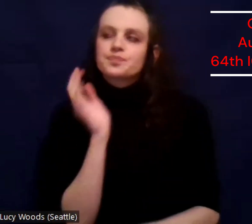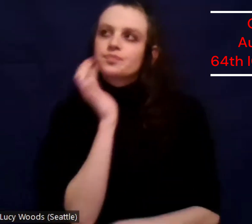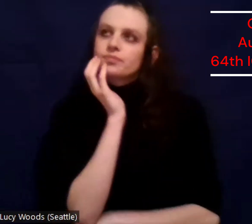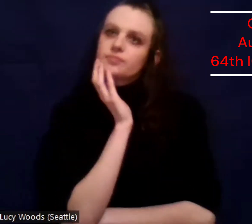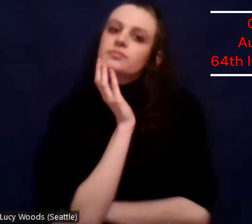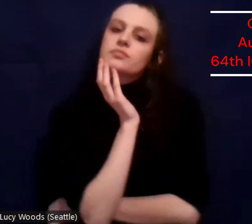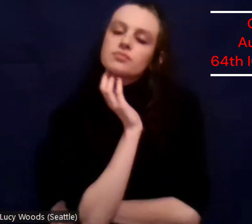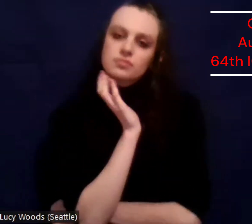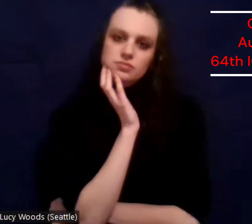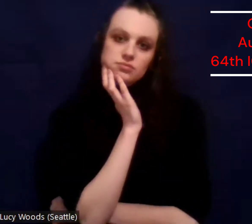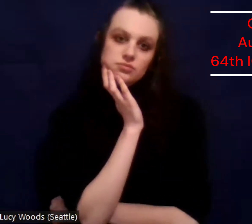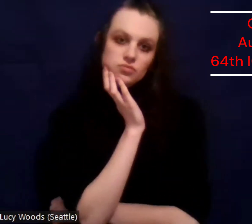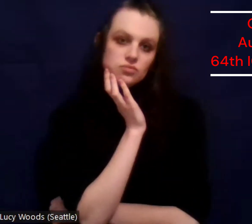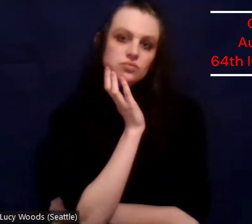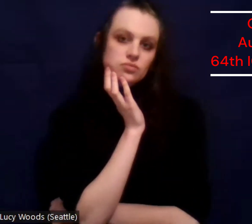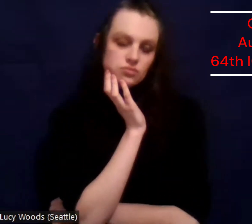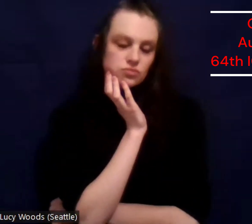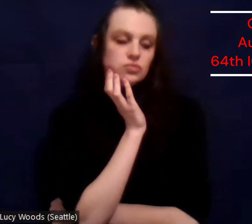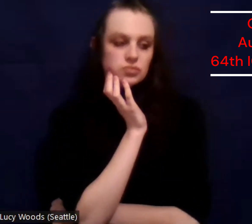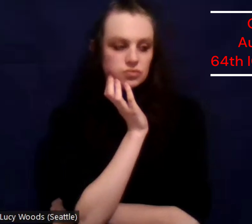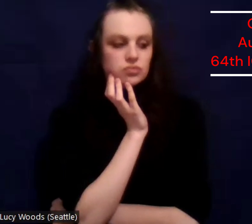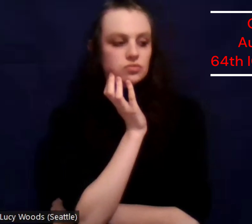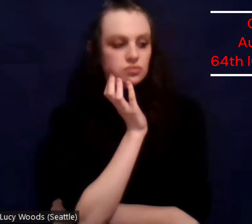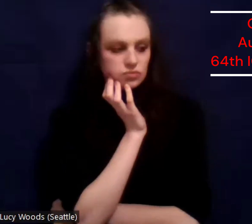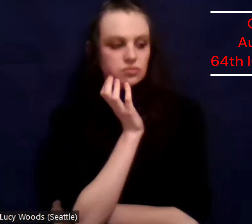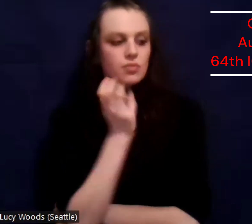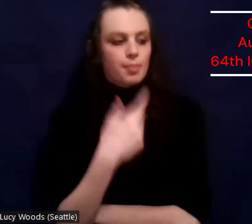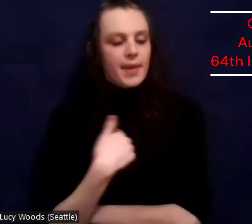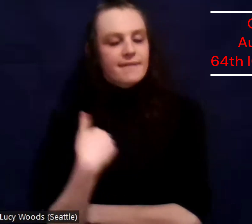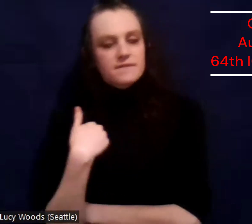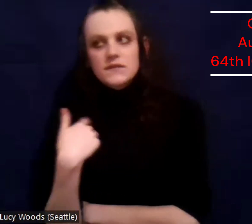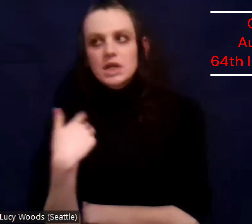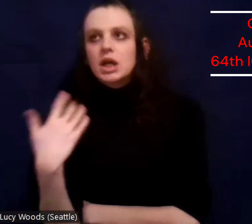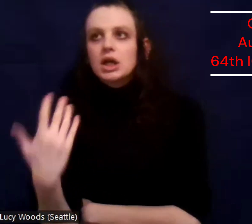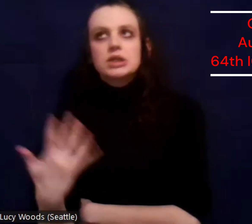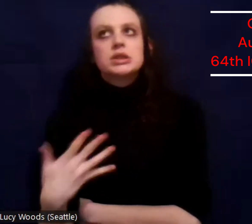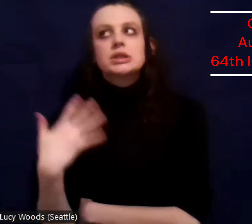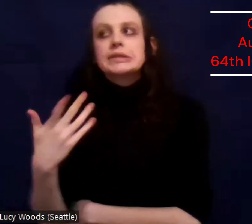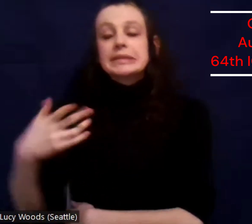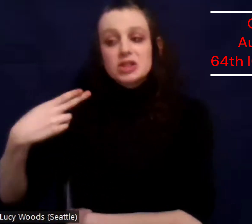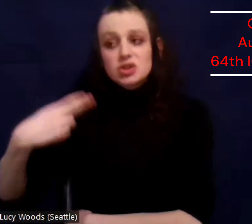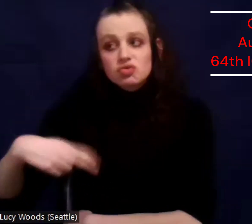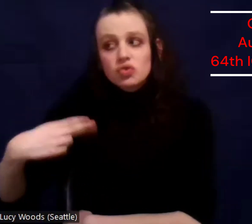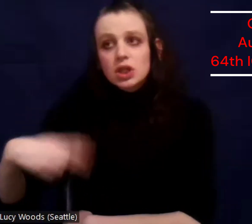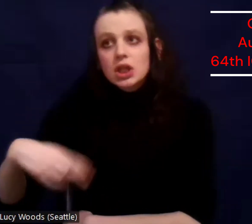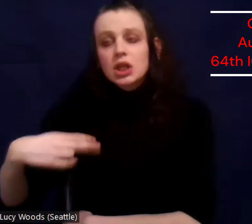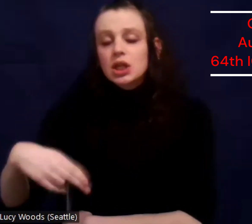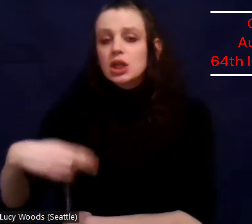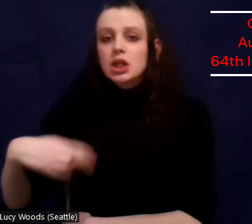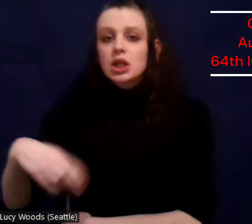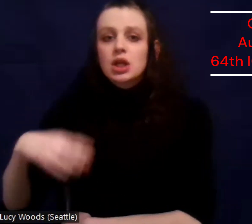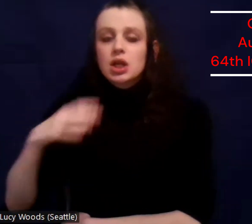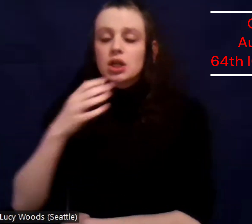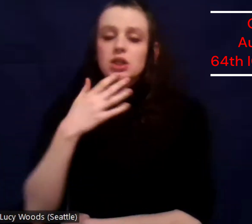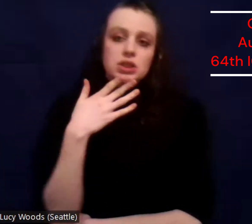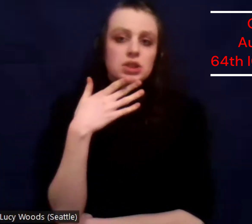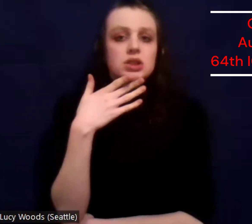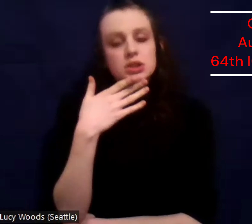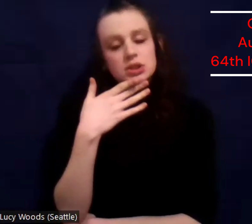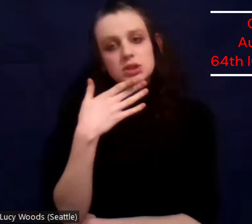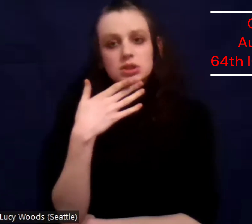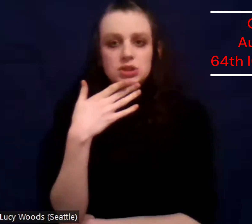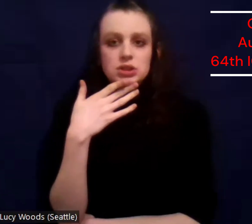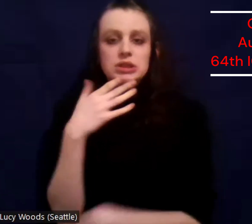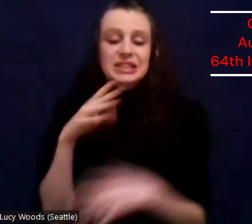I have a lot of history um,